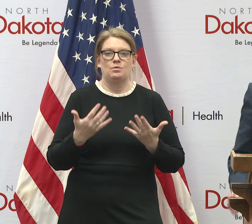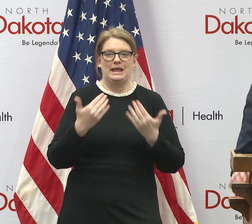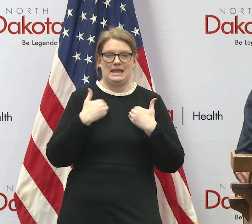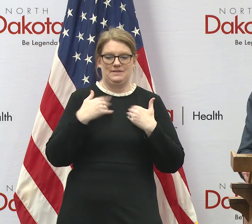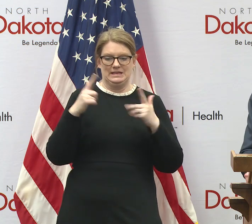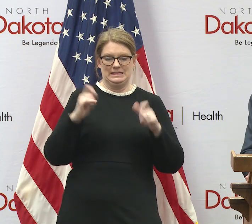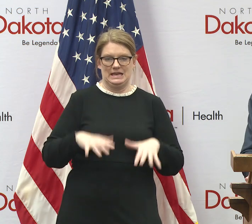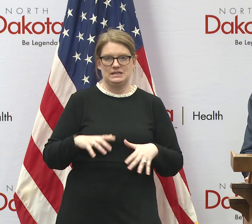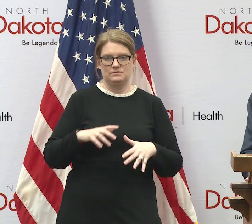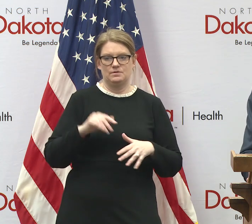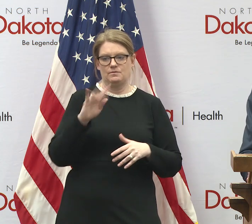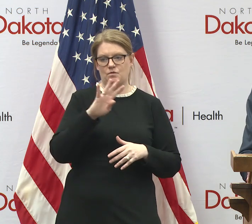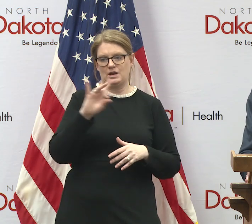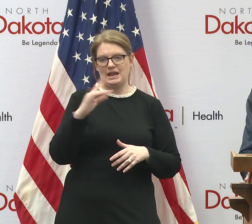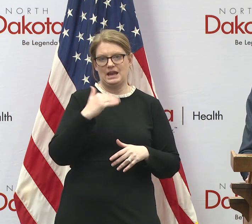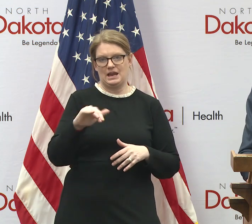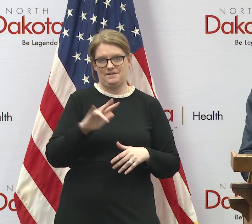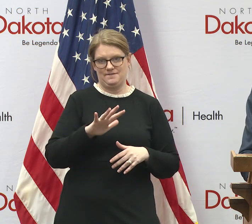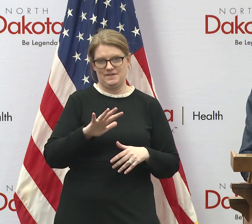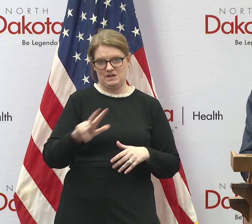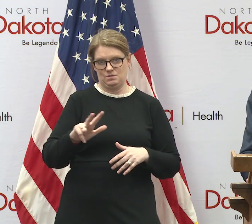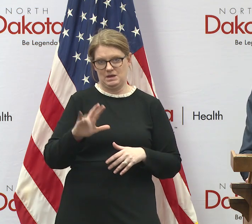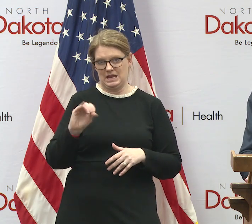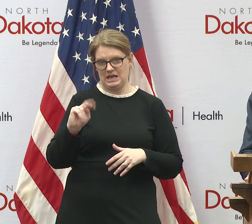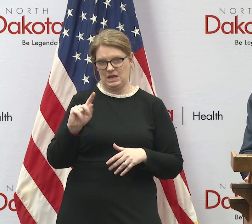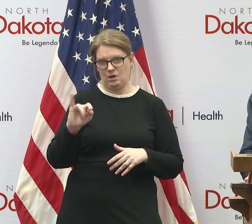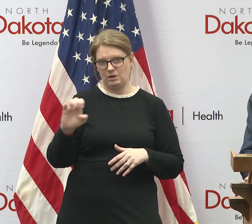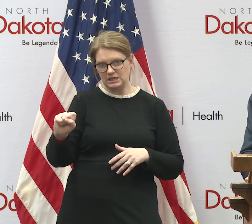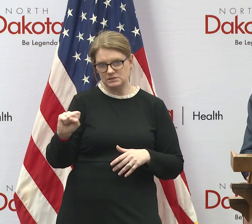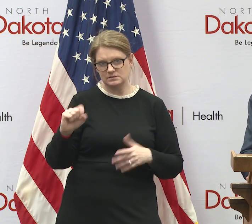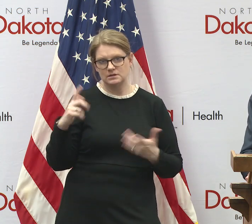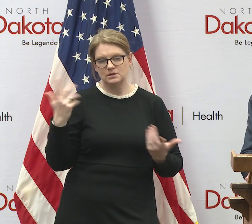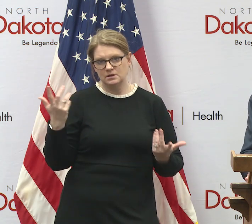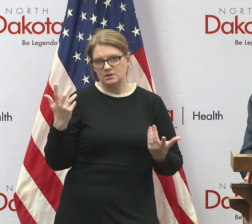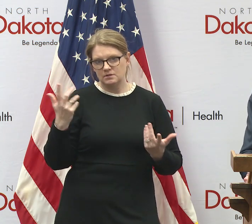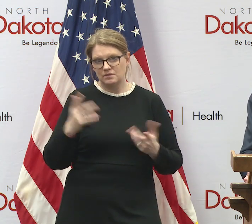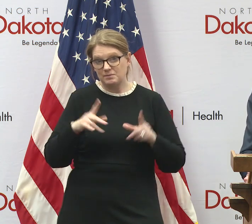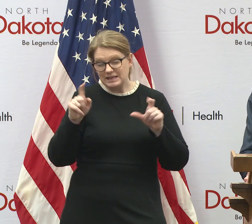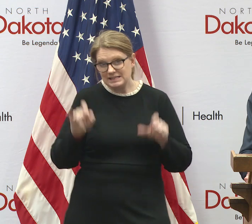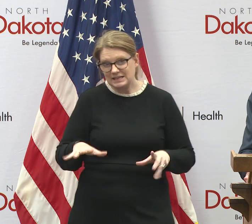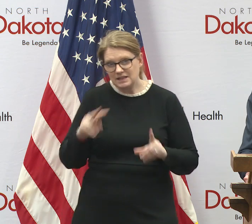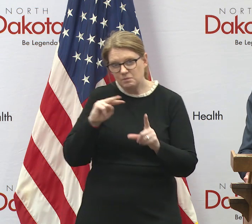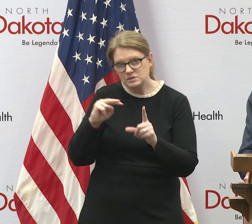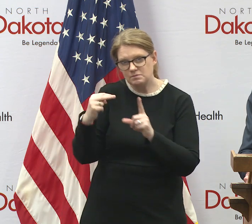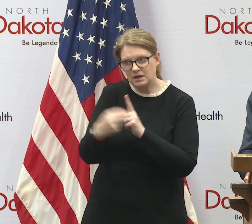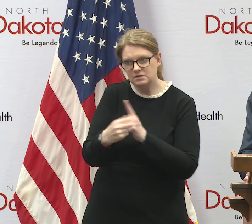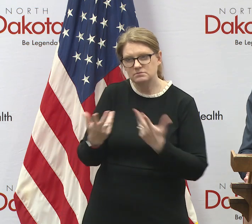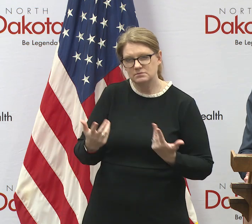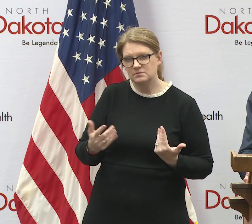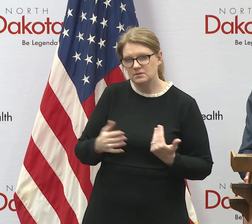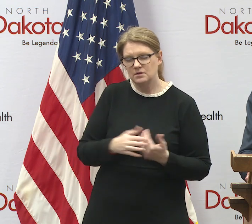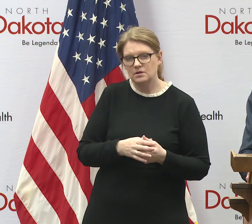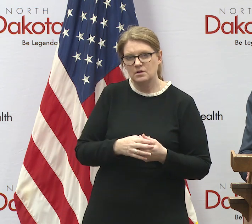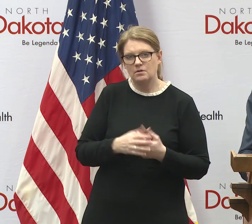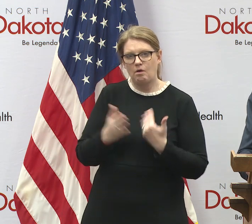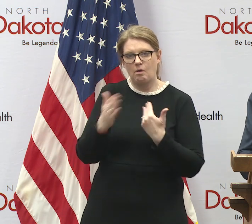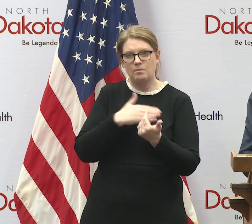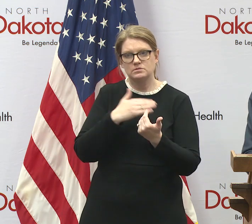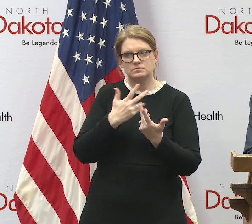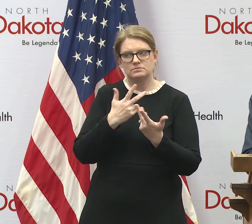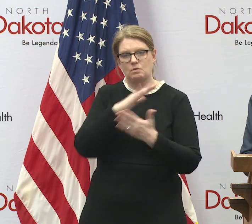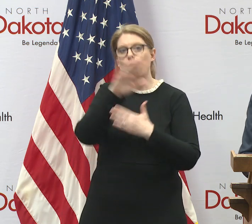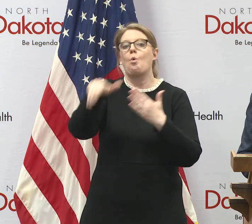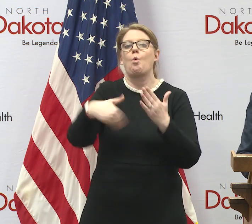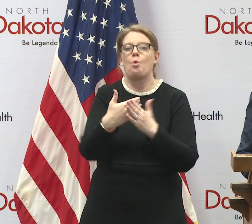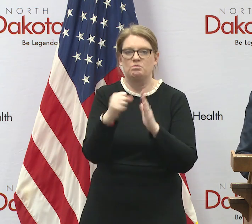tests from 48 of 53 counties, and so again, at least from a testing standpoint, we've nearly reached the